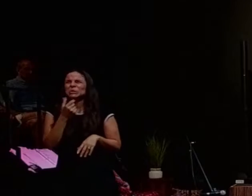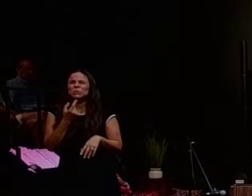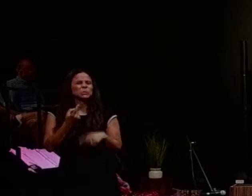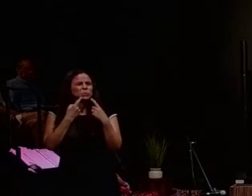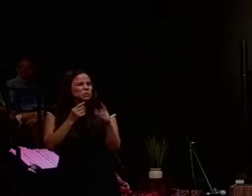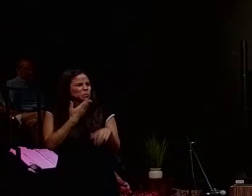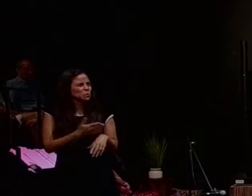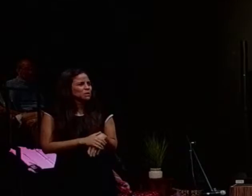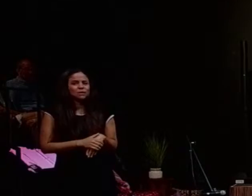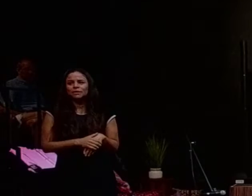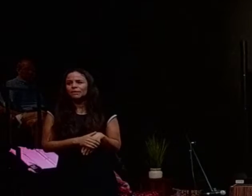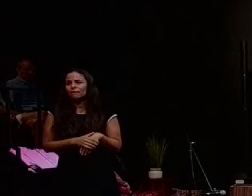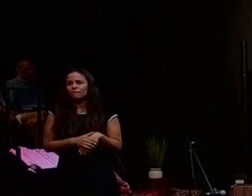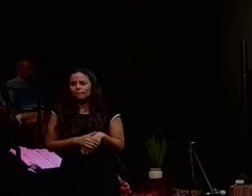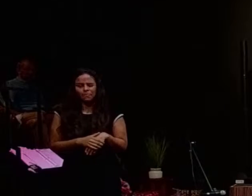perfect.